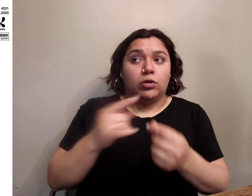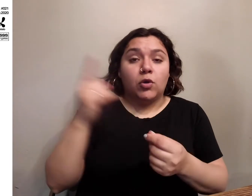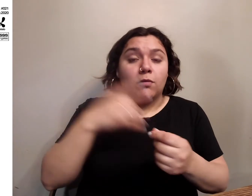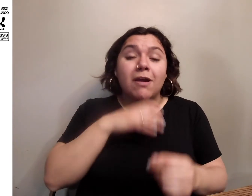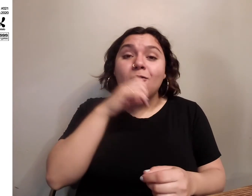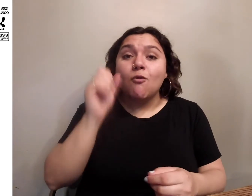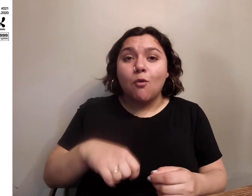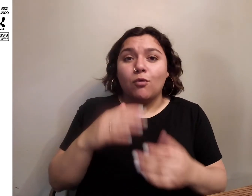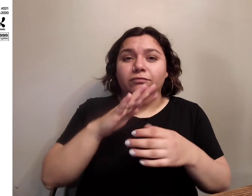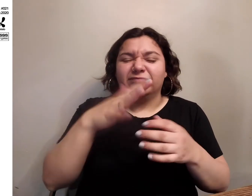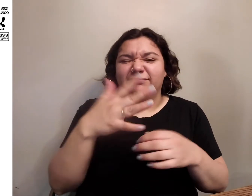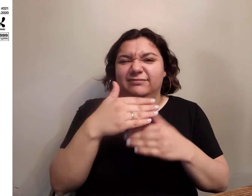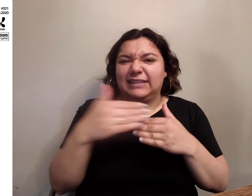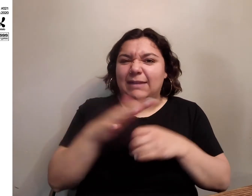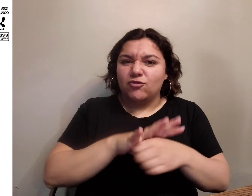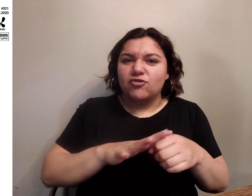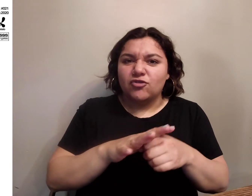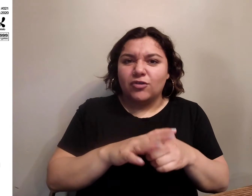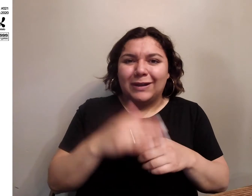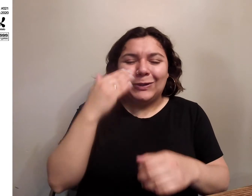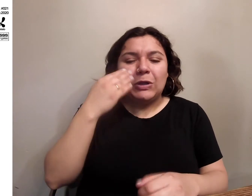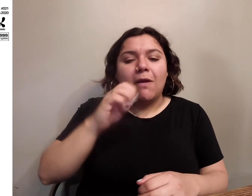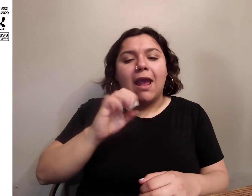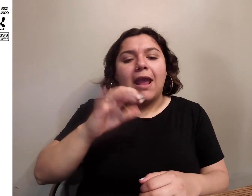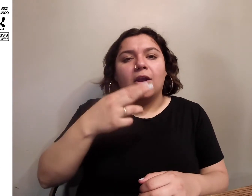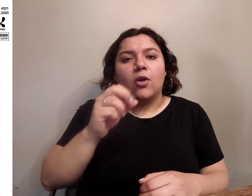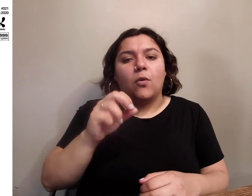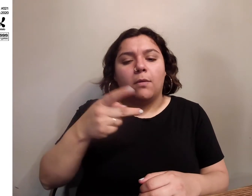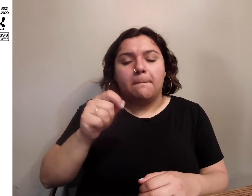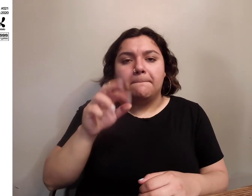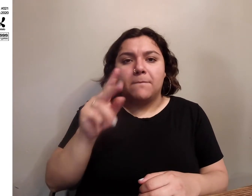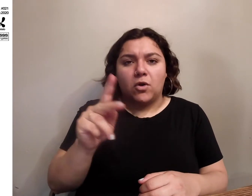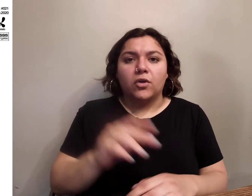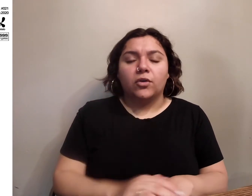is Echo Park, and roll through Echo Park. And